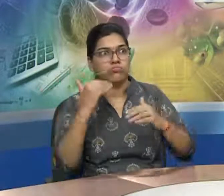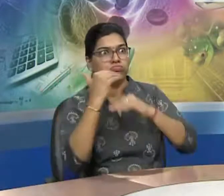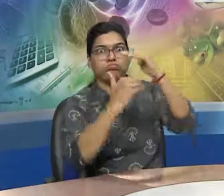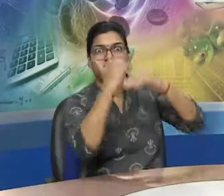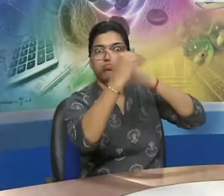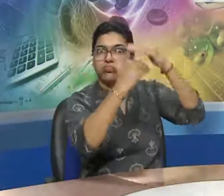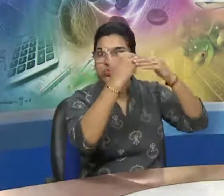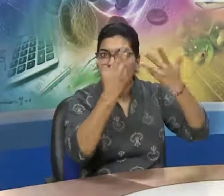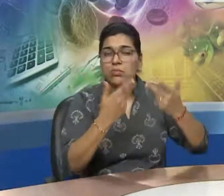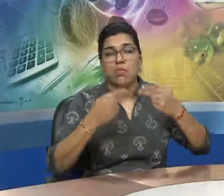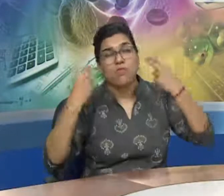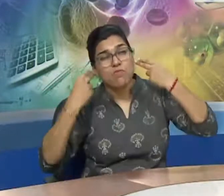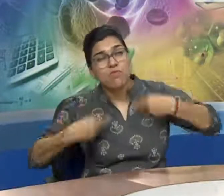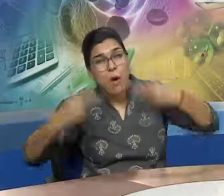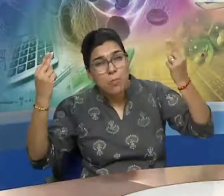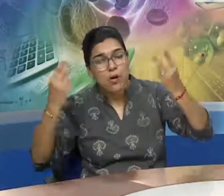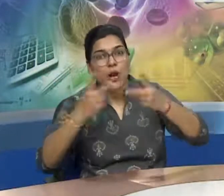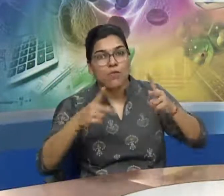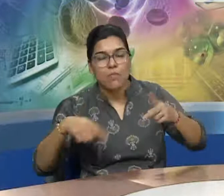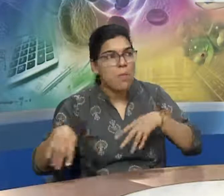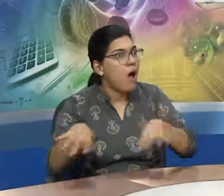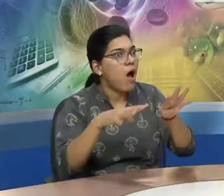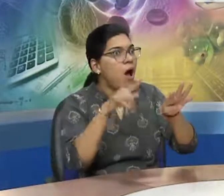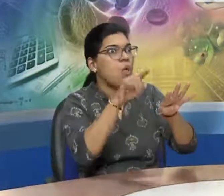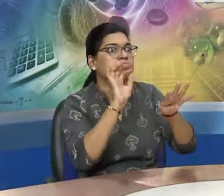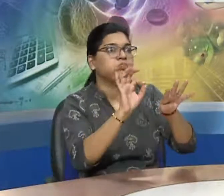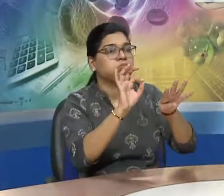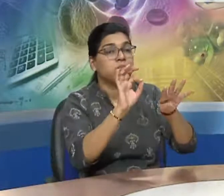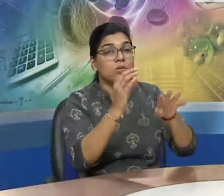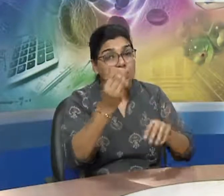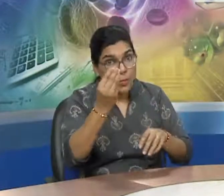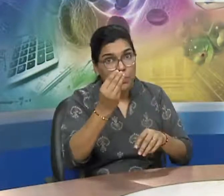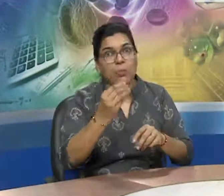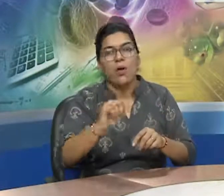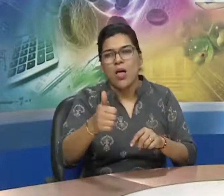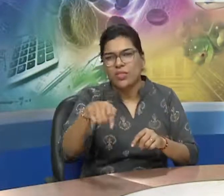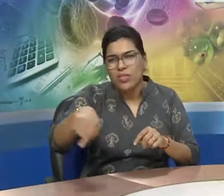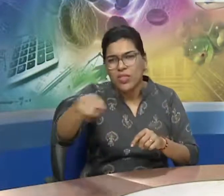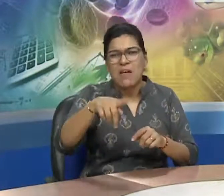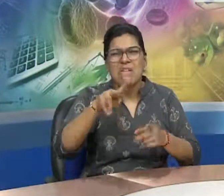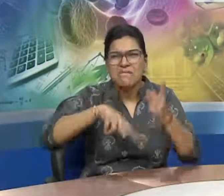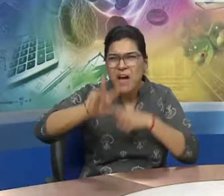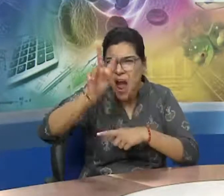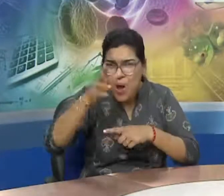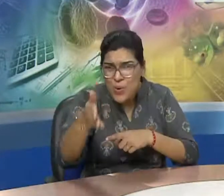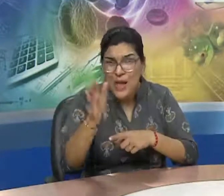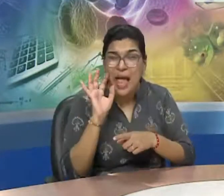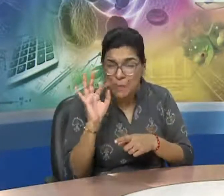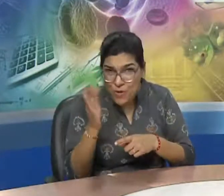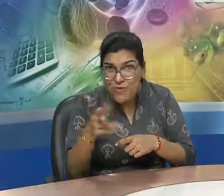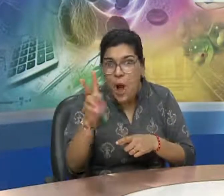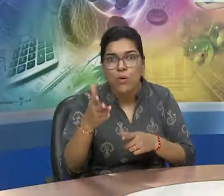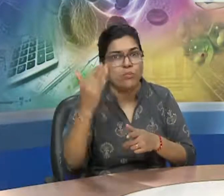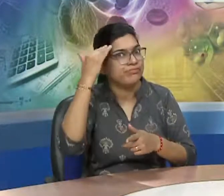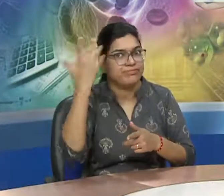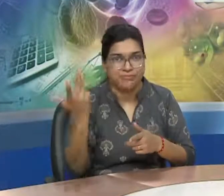if they are rich, they are powerful, they are successful or famous,